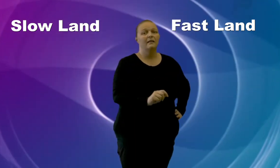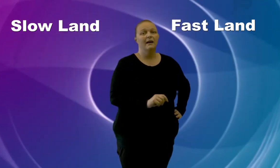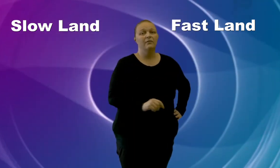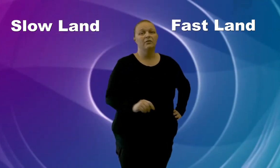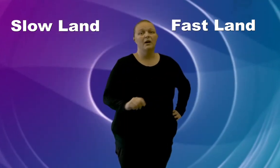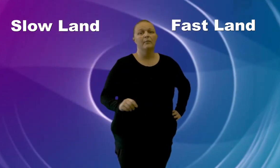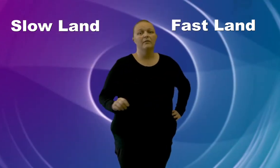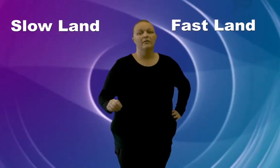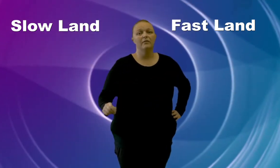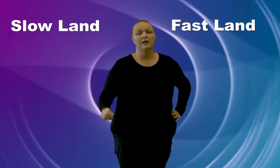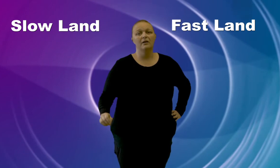have to shop very